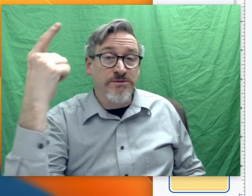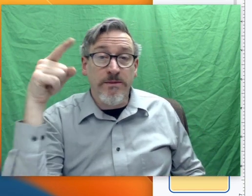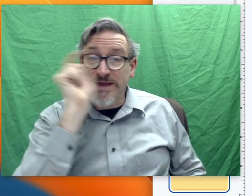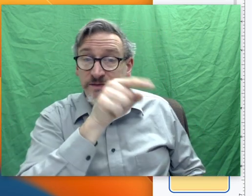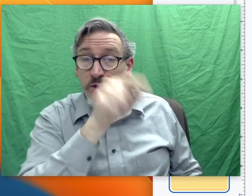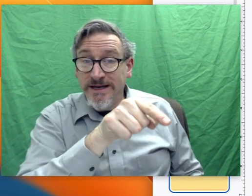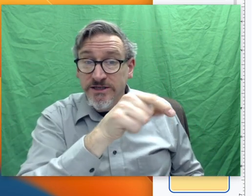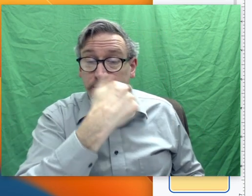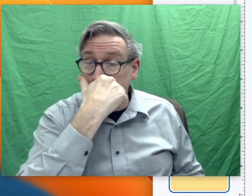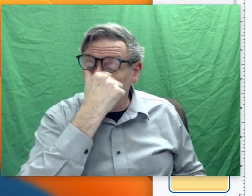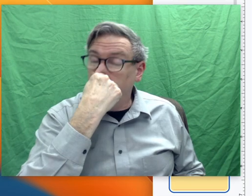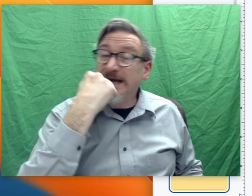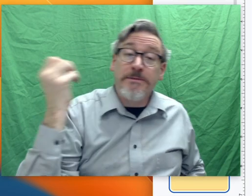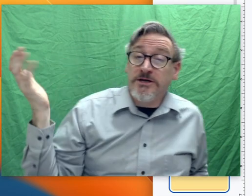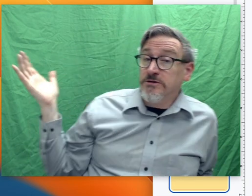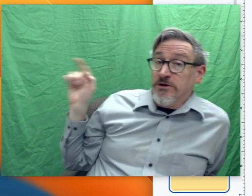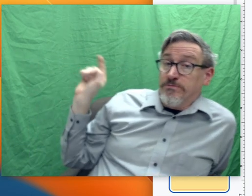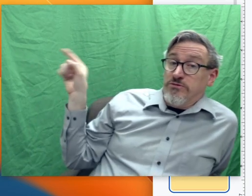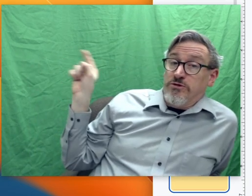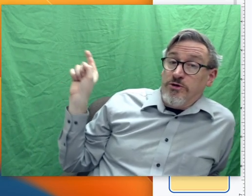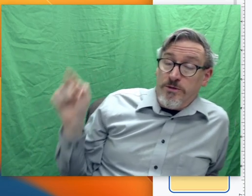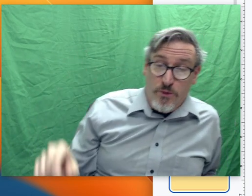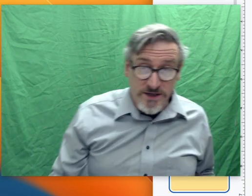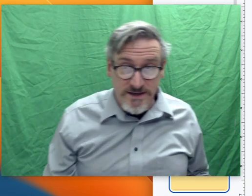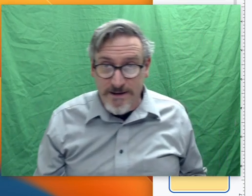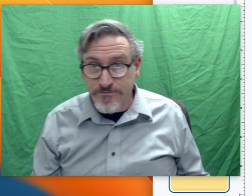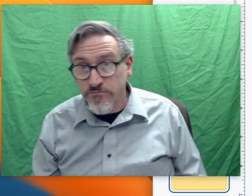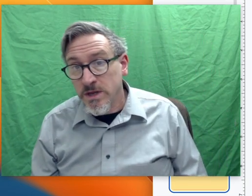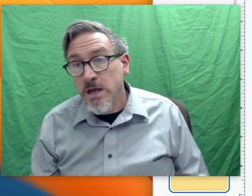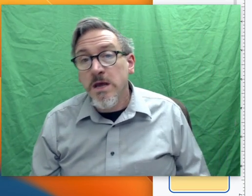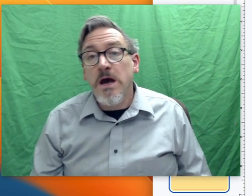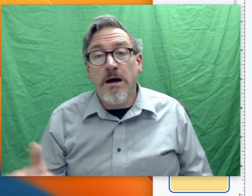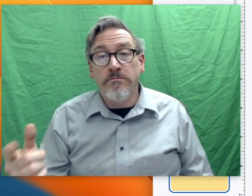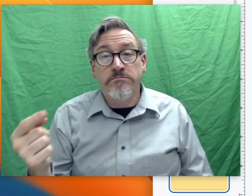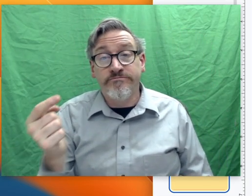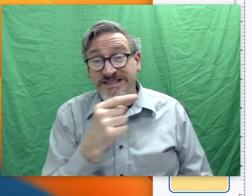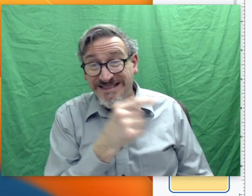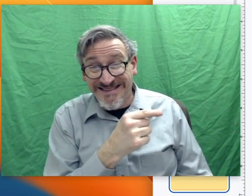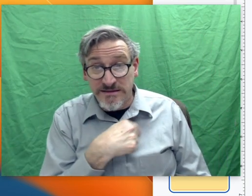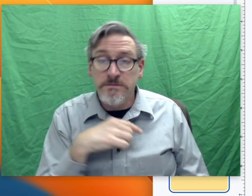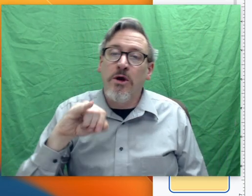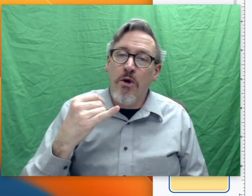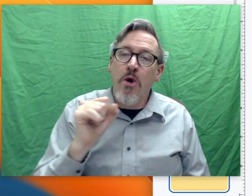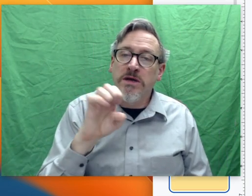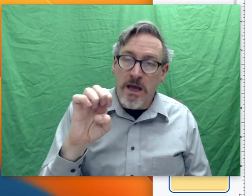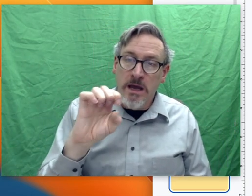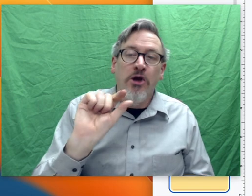IX, remember that's pointing to. So if we got the picture up there, you can point to that.